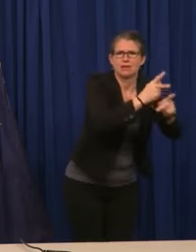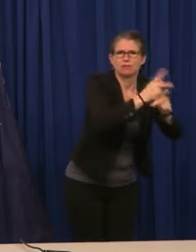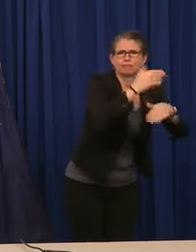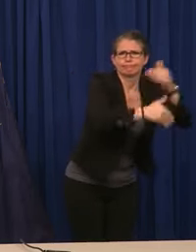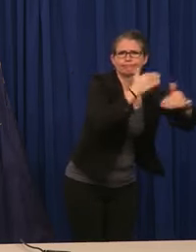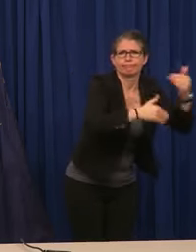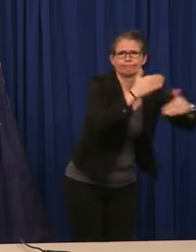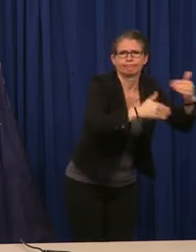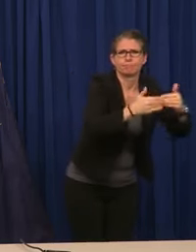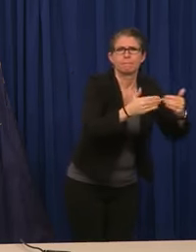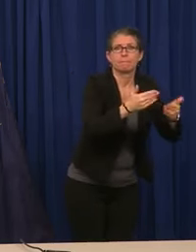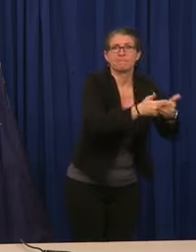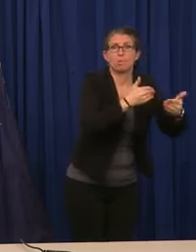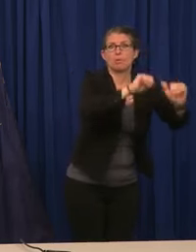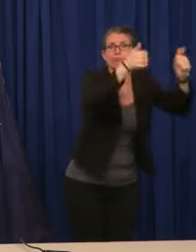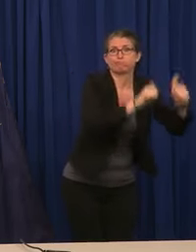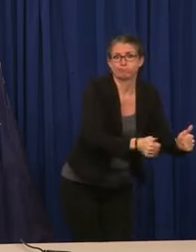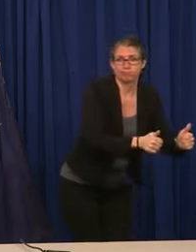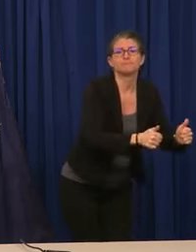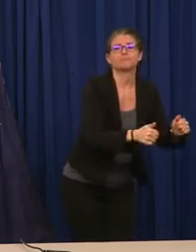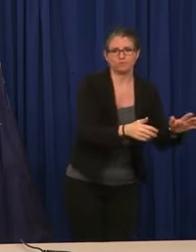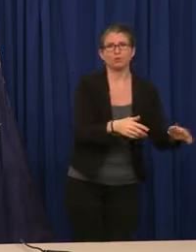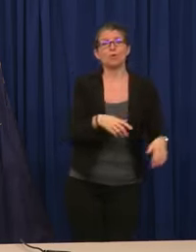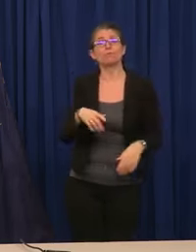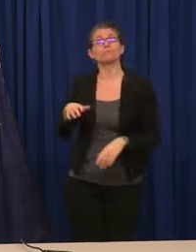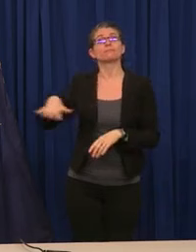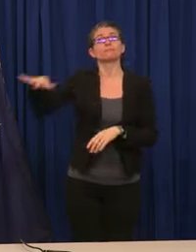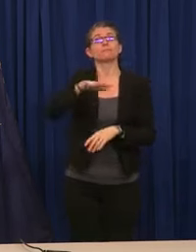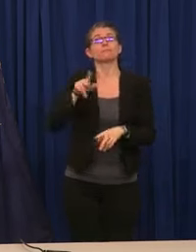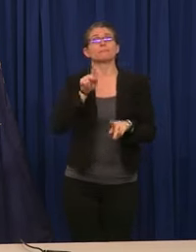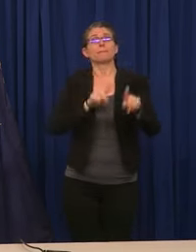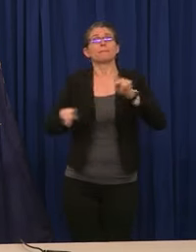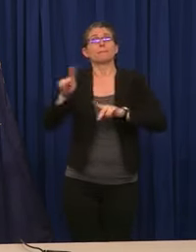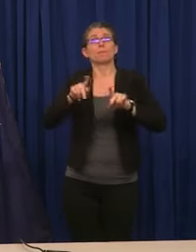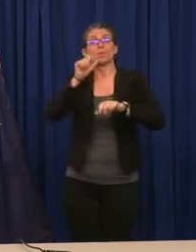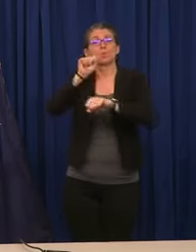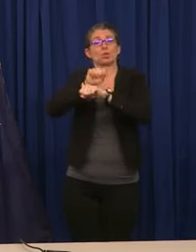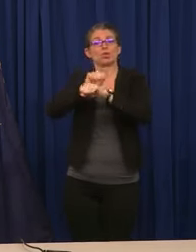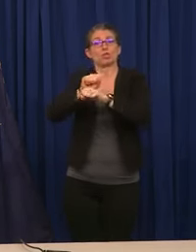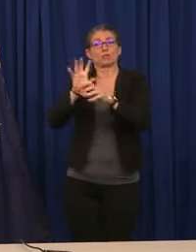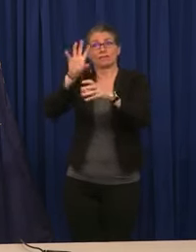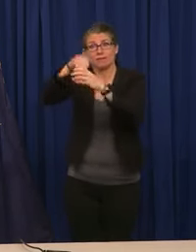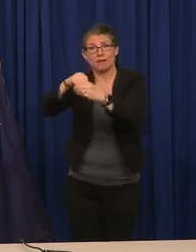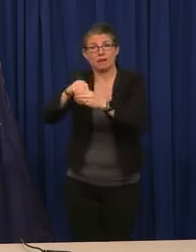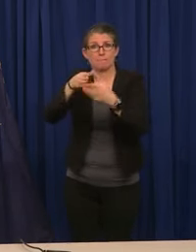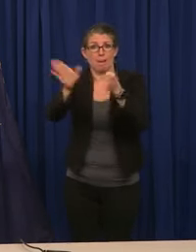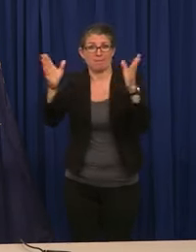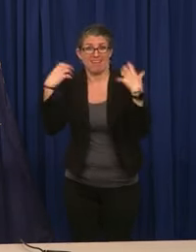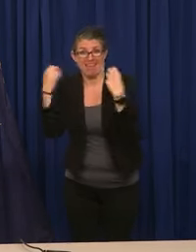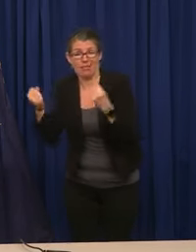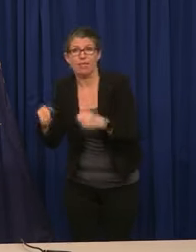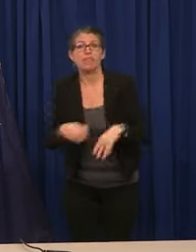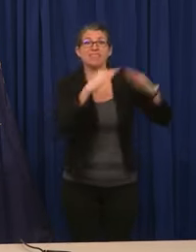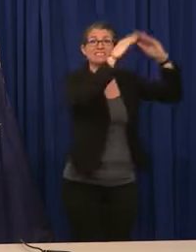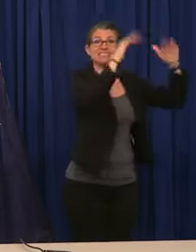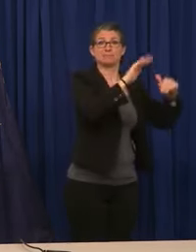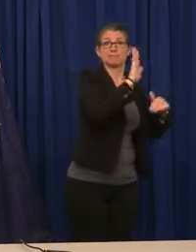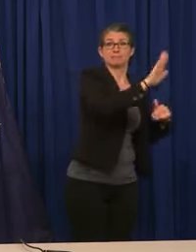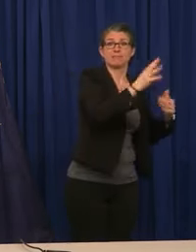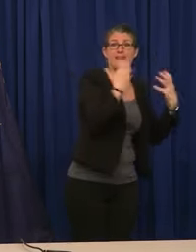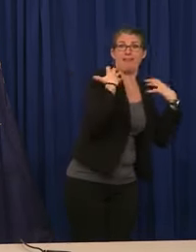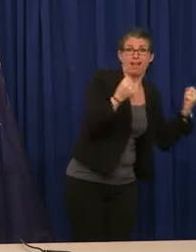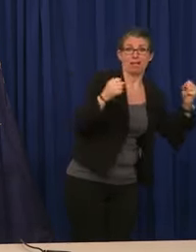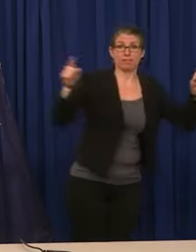systems perspective, from a PPE perspective, one of the principal benefits of having these Abbott